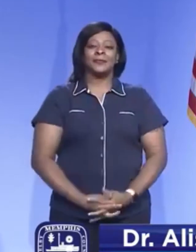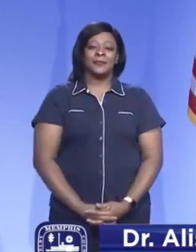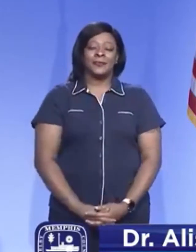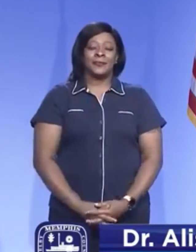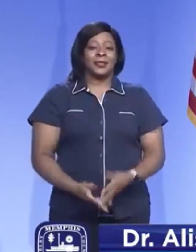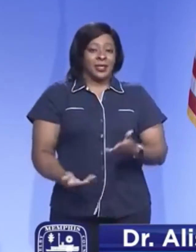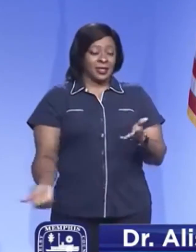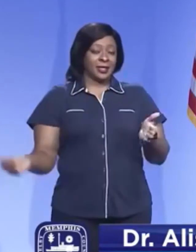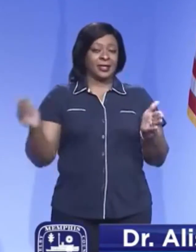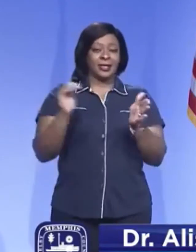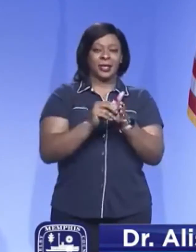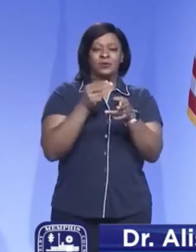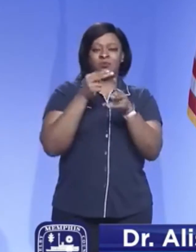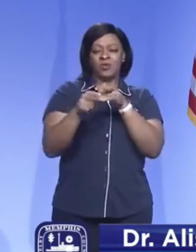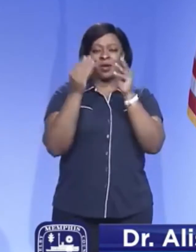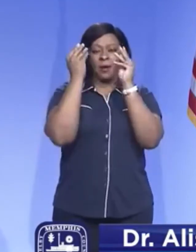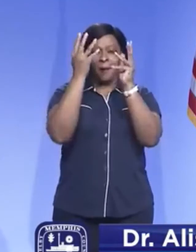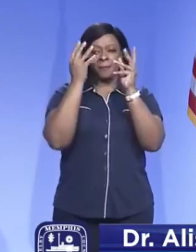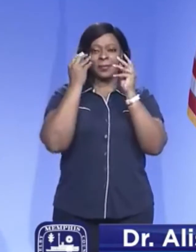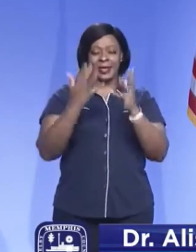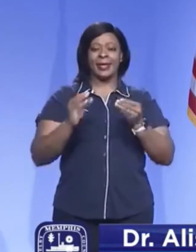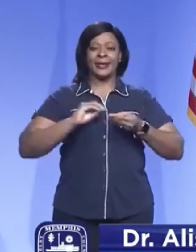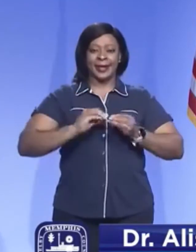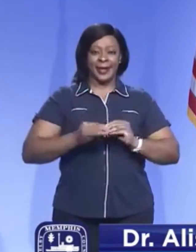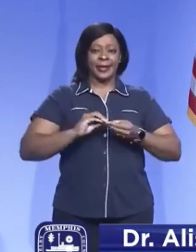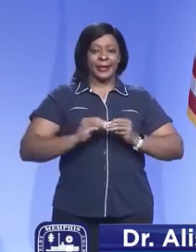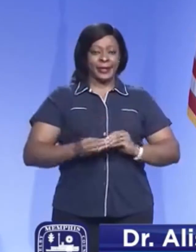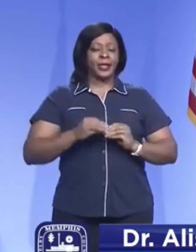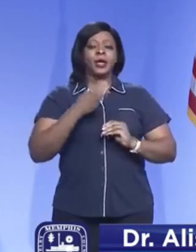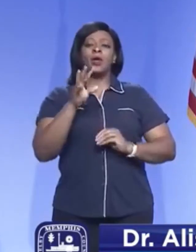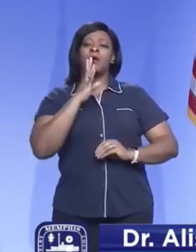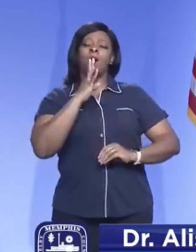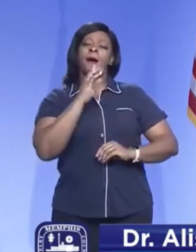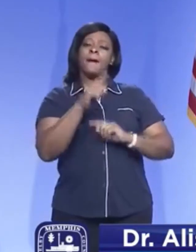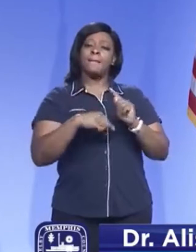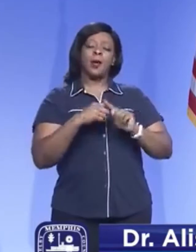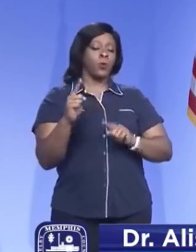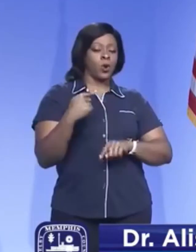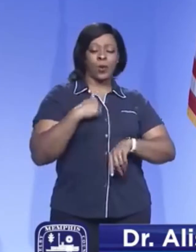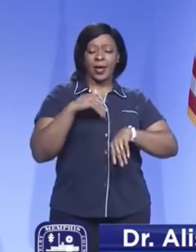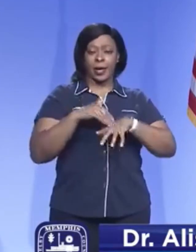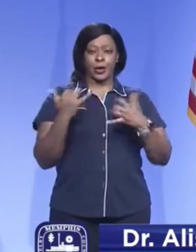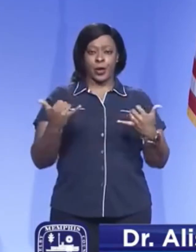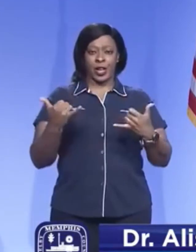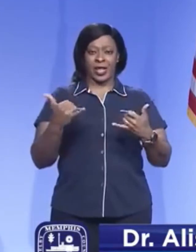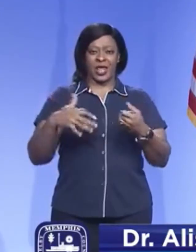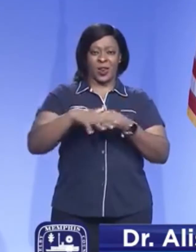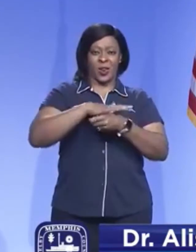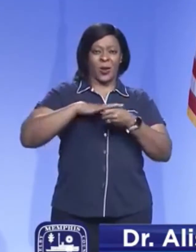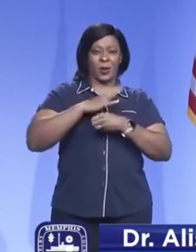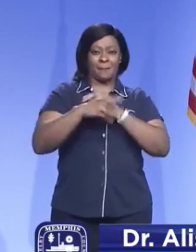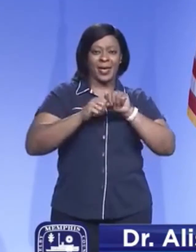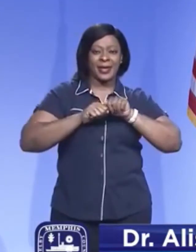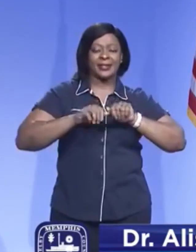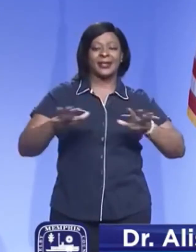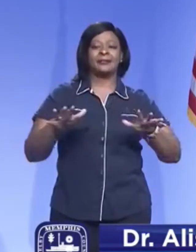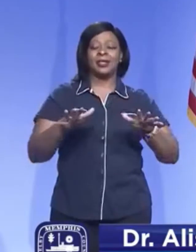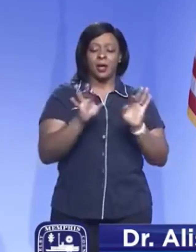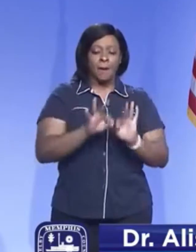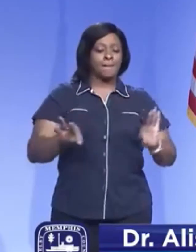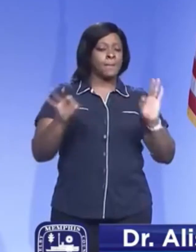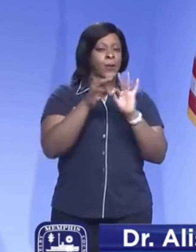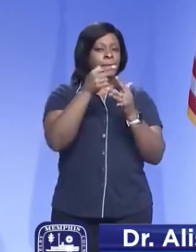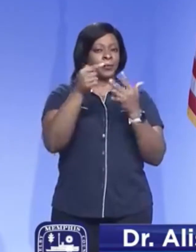So again, I'll give some brief updates on data and then talk a little bit about where we are in the pandemic and key action items that we can